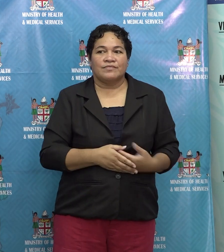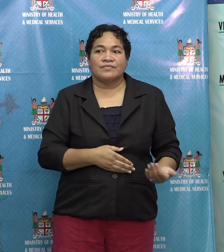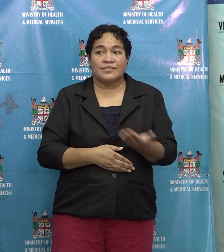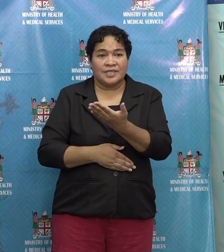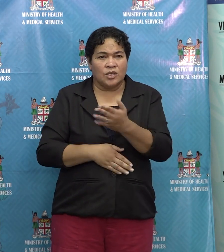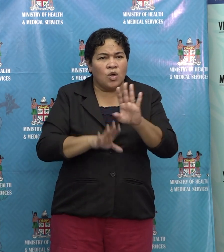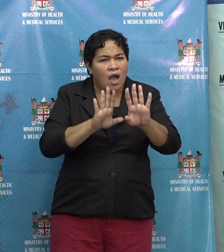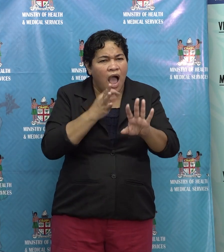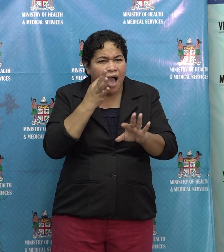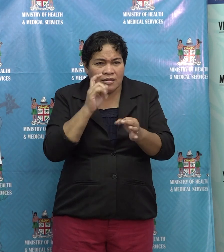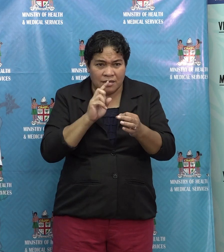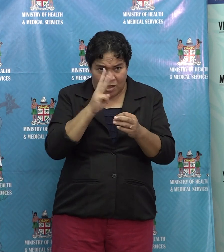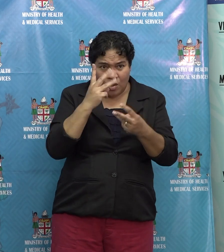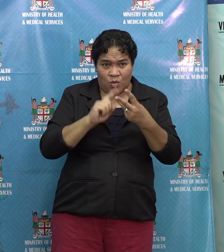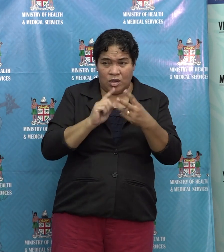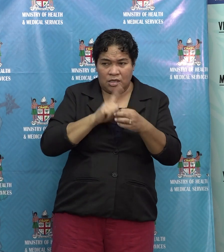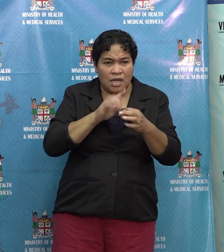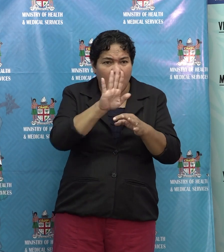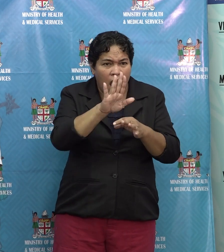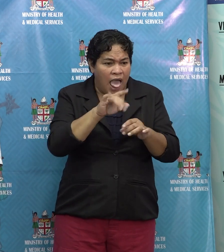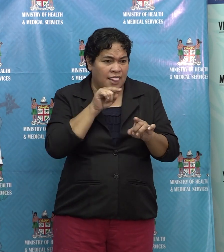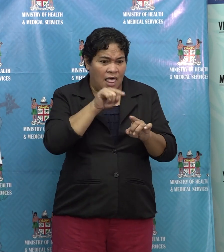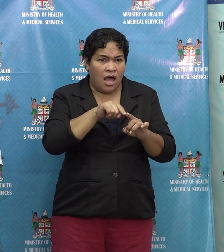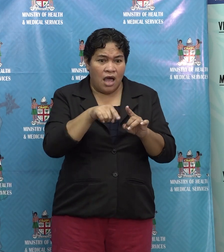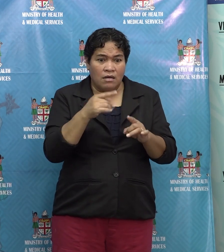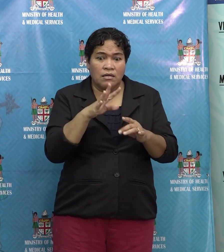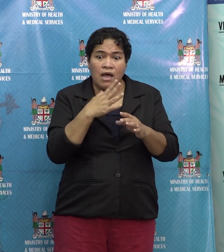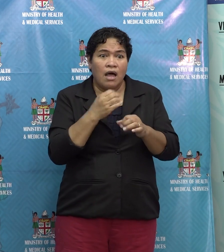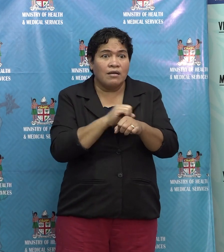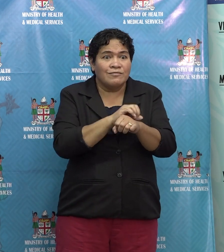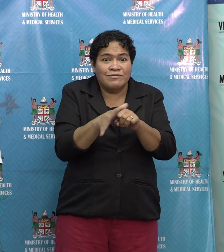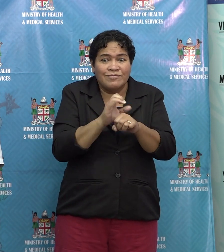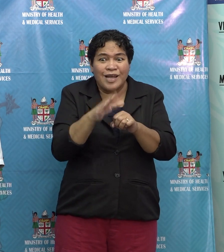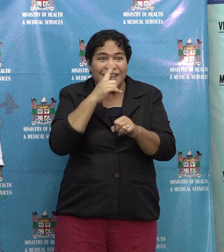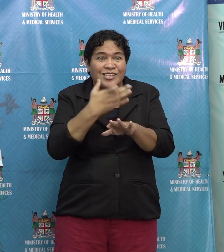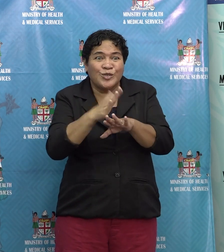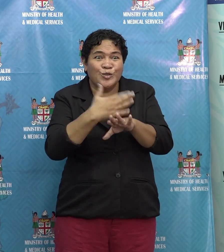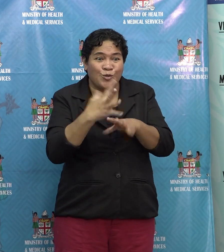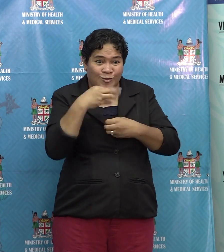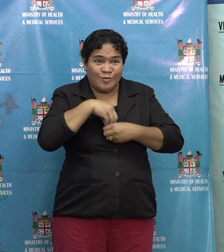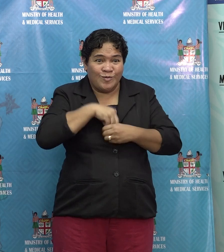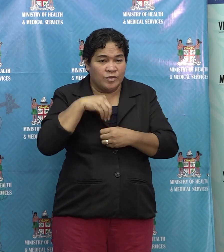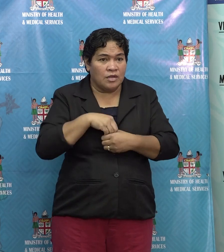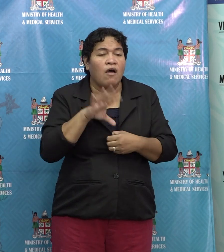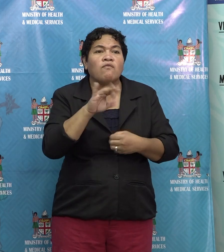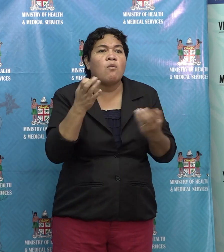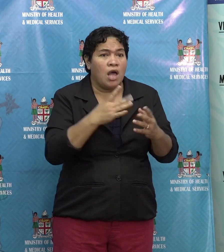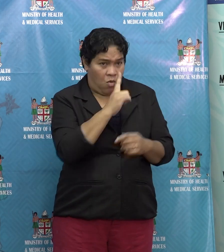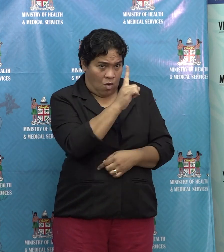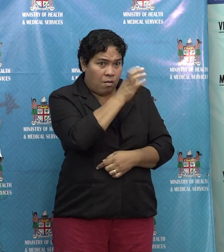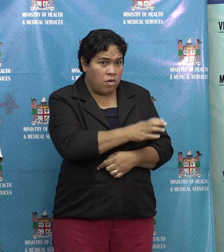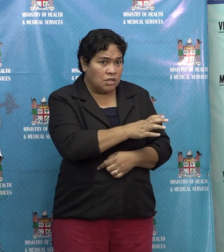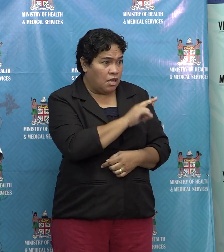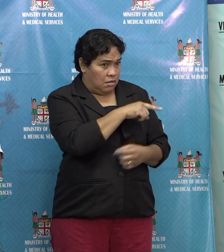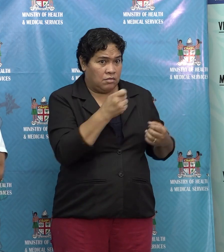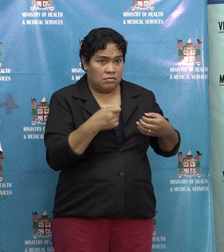current cases that we have, is it all from the same? Again, I haven't got that information yet. I haven't got all that information. The genomic